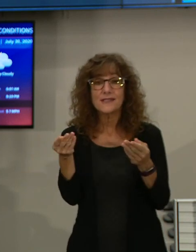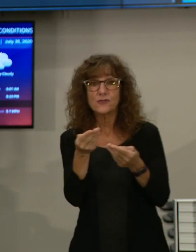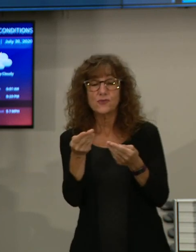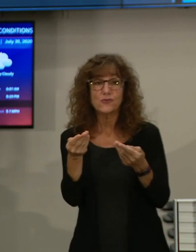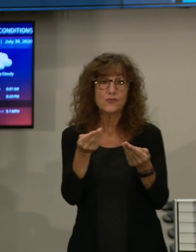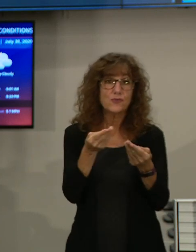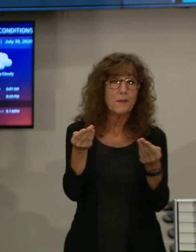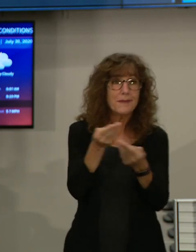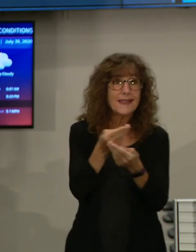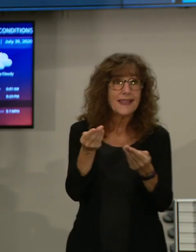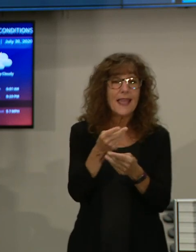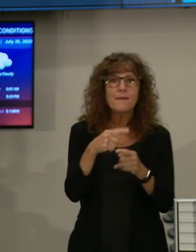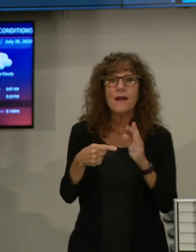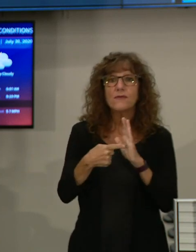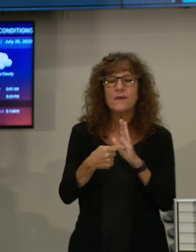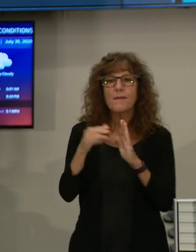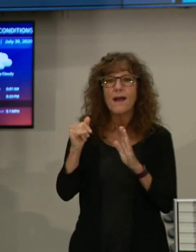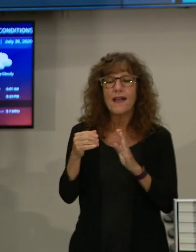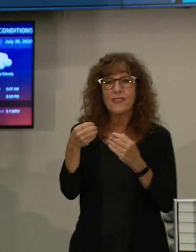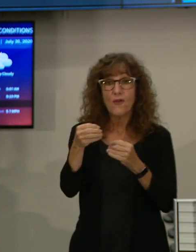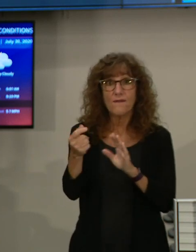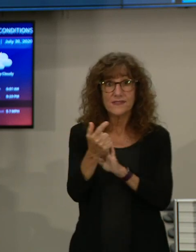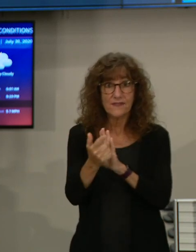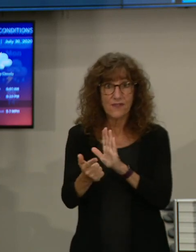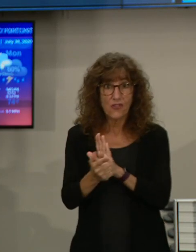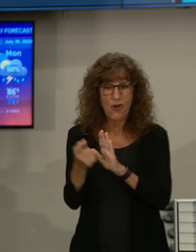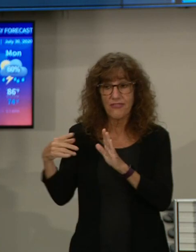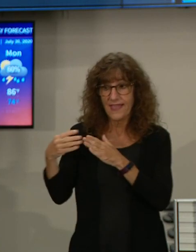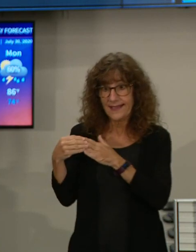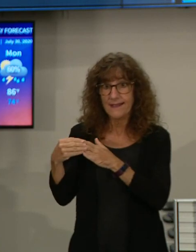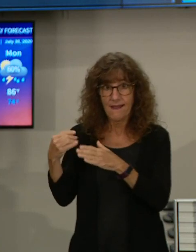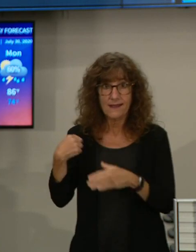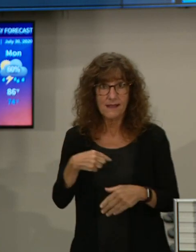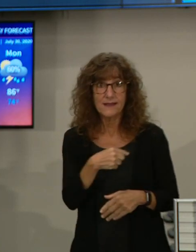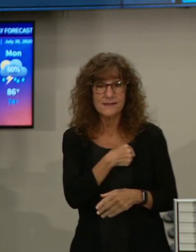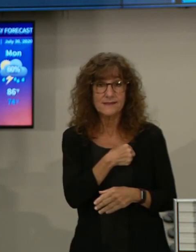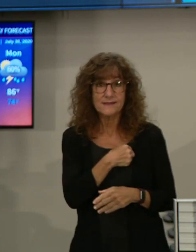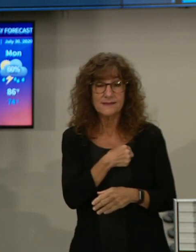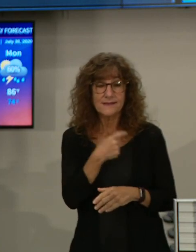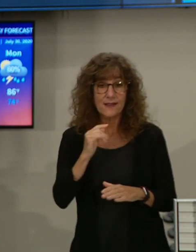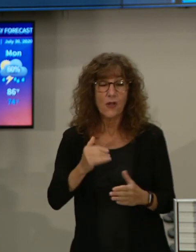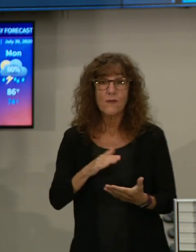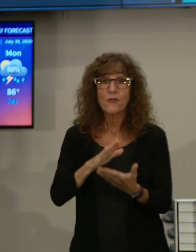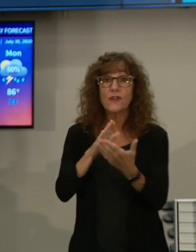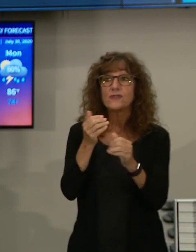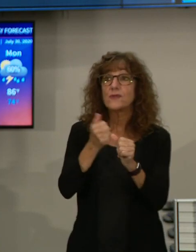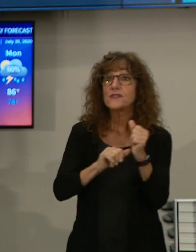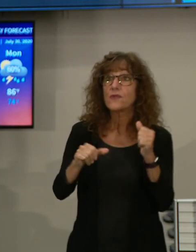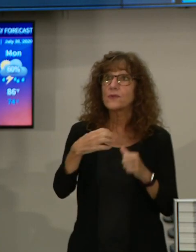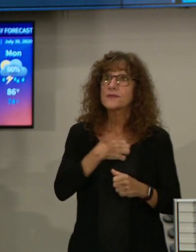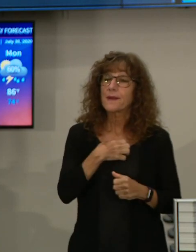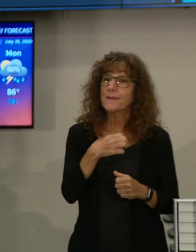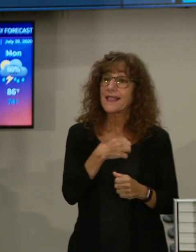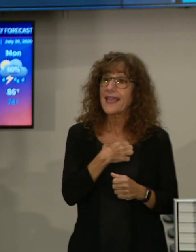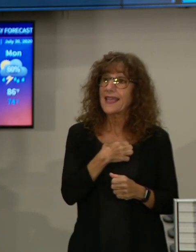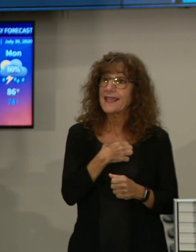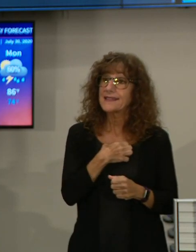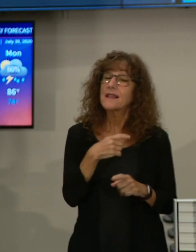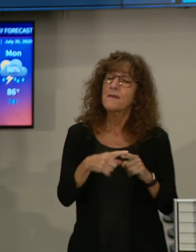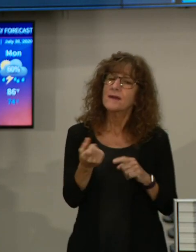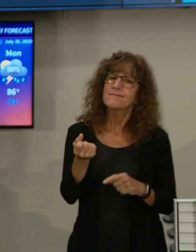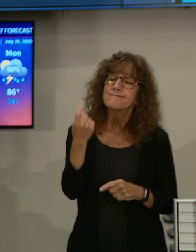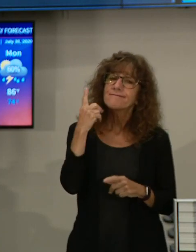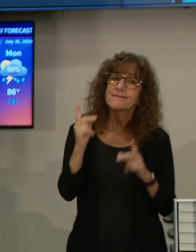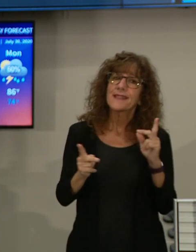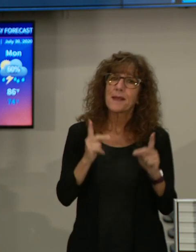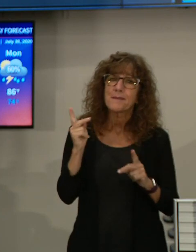those, but we're represented by the Office of Law, and they guide us in our approach to each of those complaints. But I do understand that